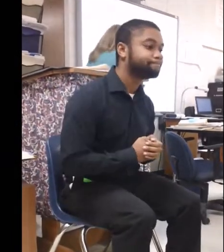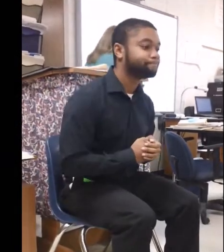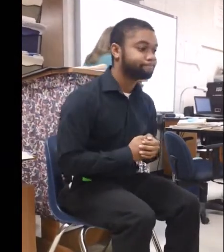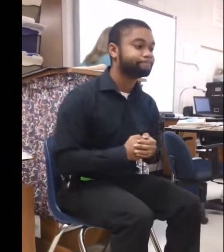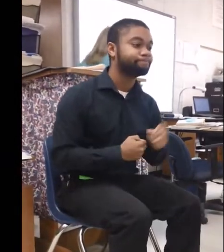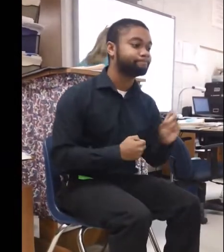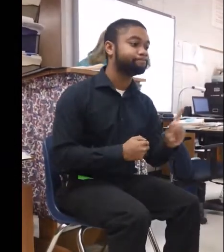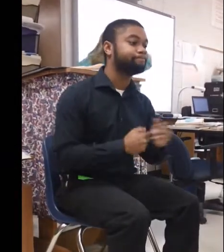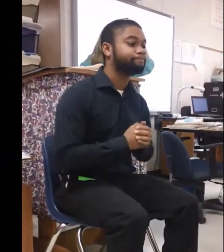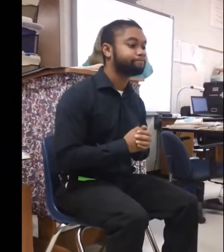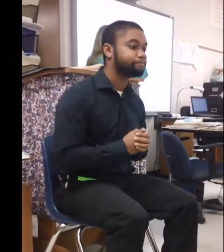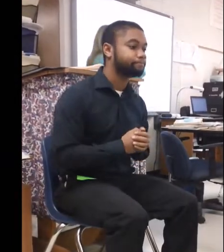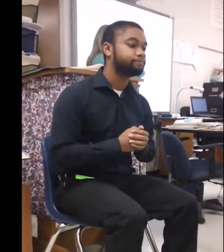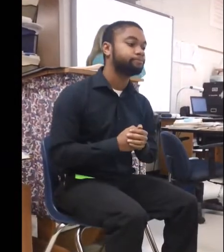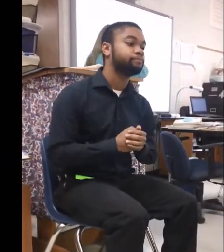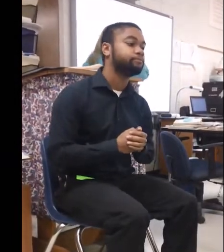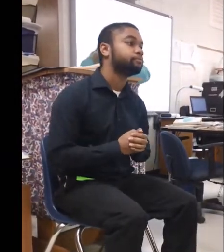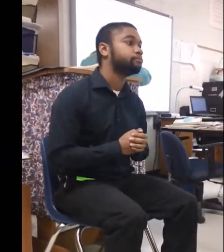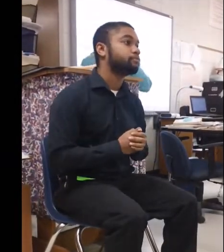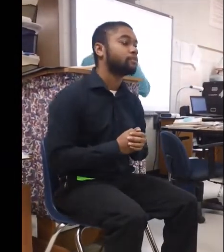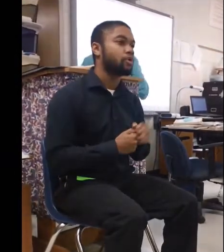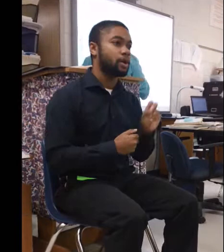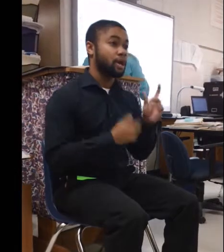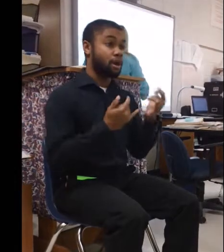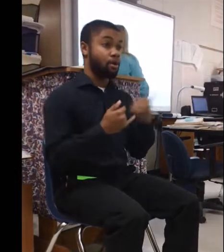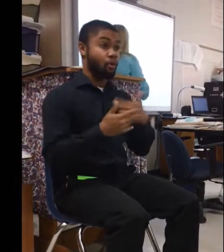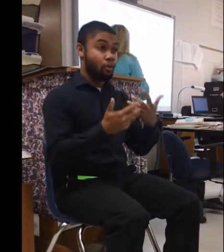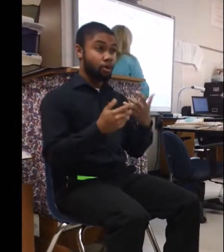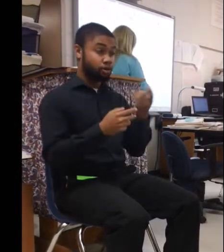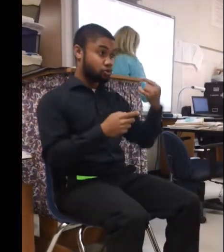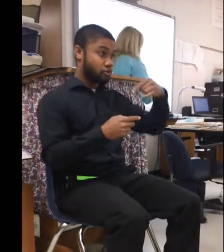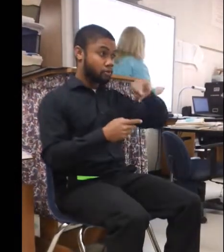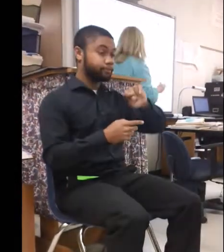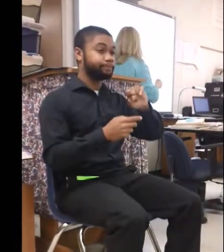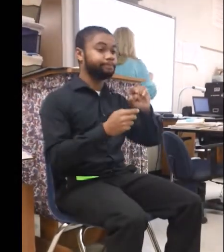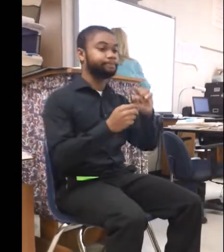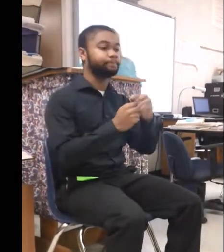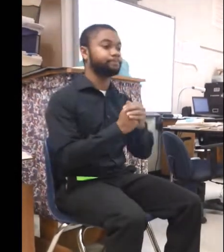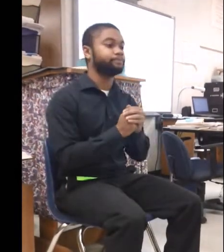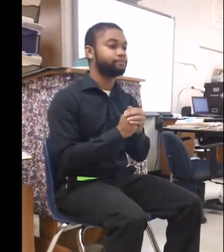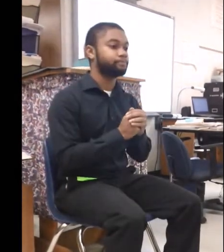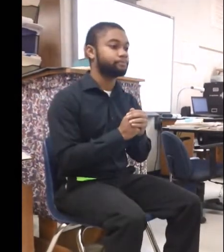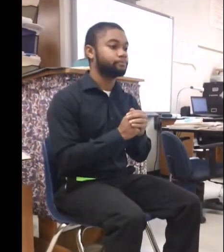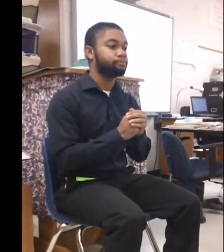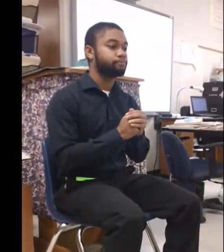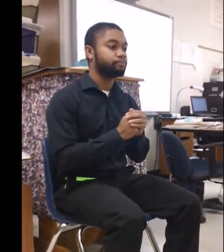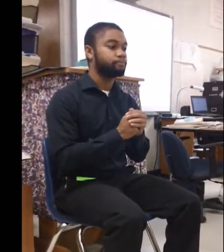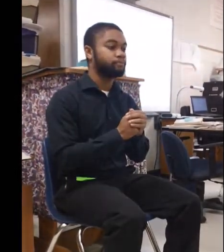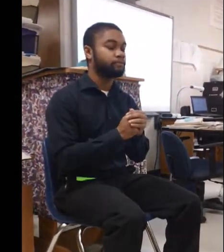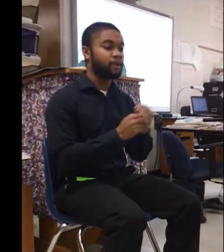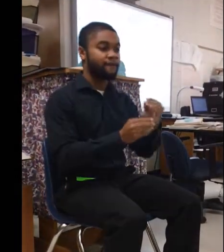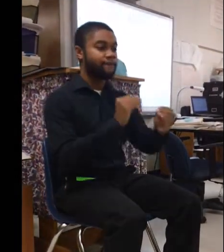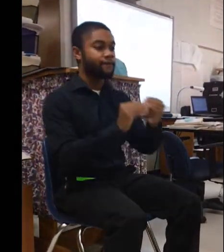Okay? Okay, I want you to do this next one.